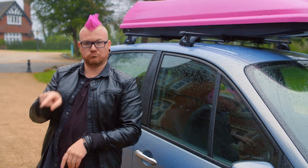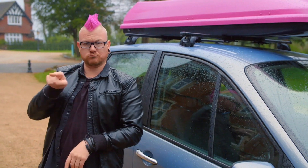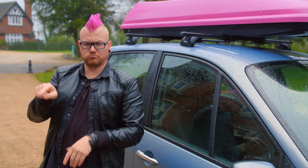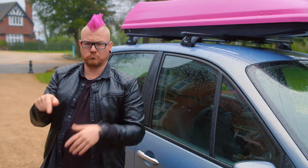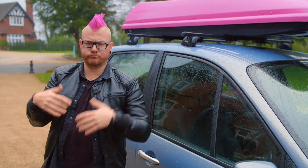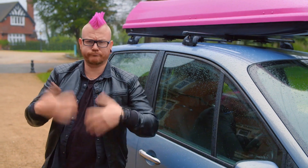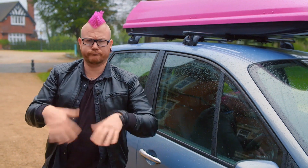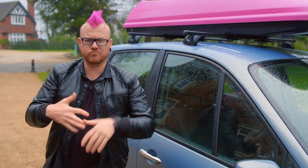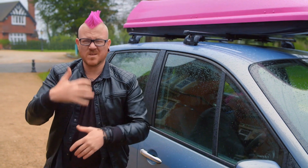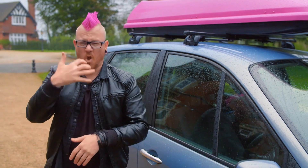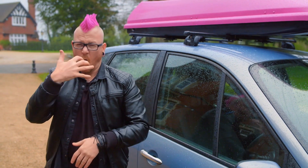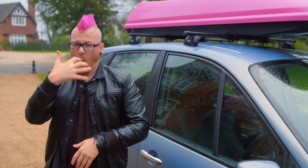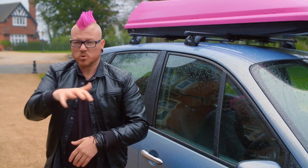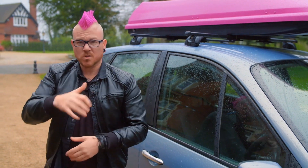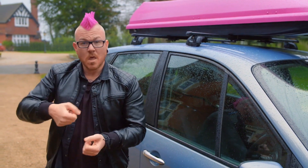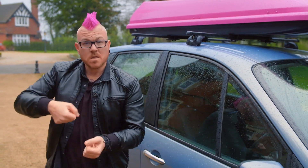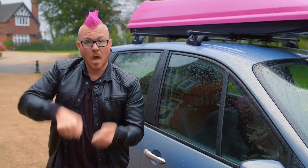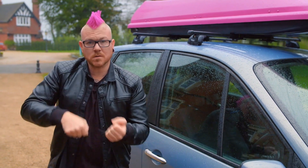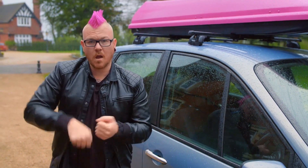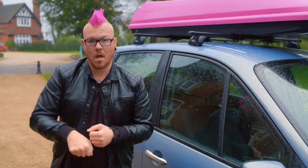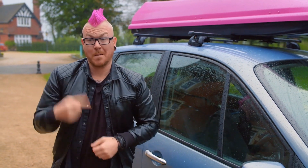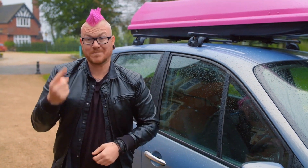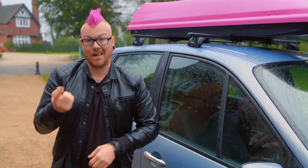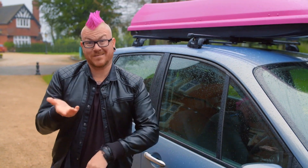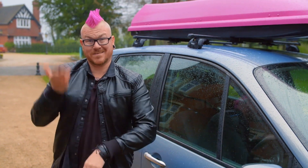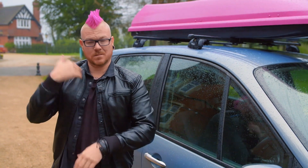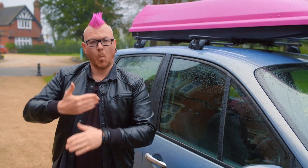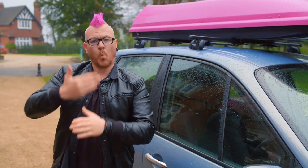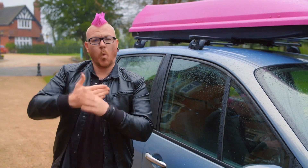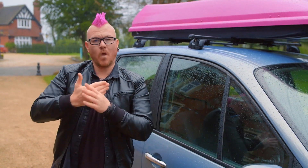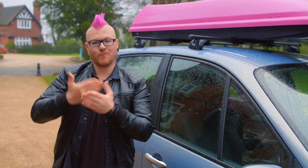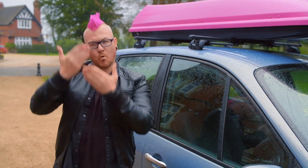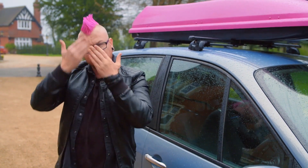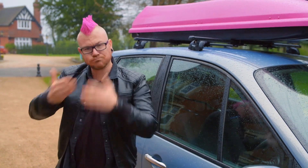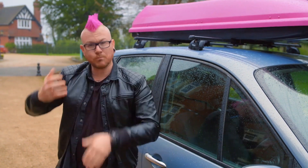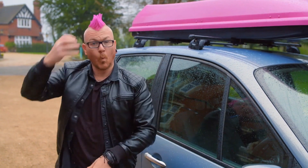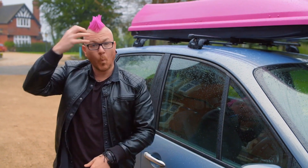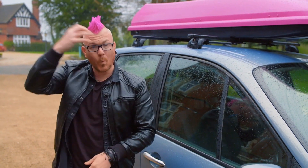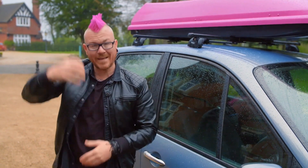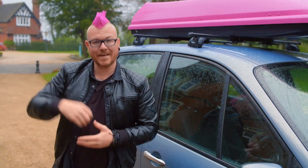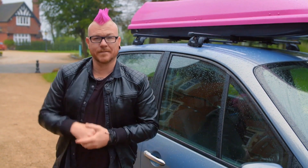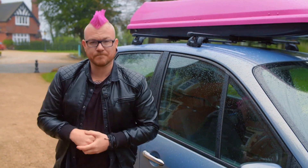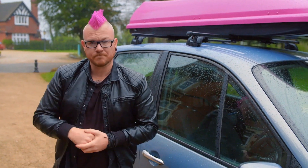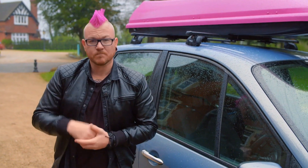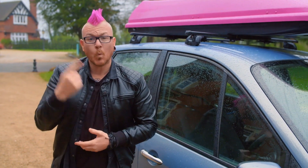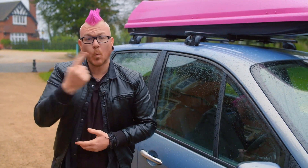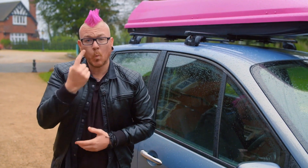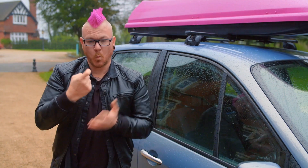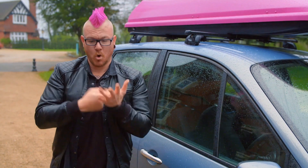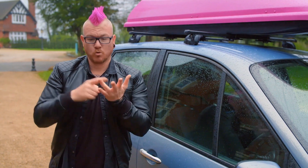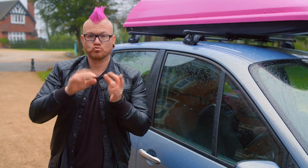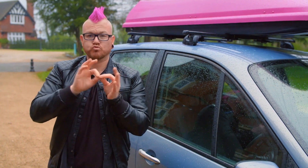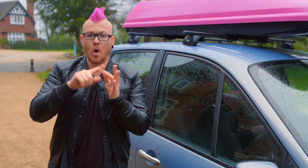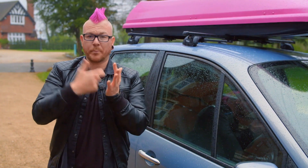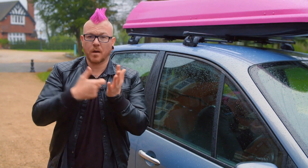be meeting up with a gardener of such skill that he once worked for royalty. His name is